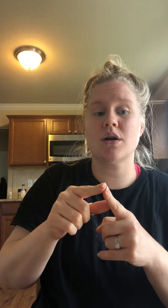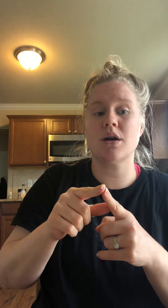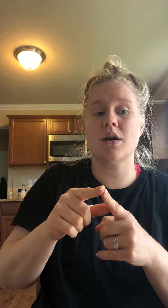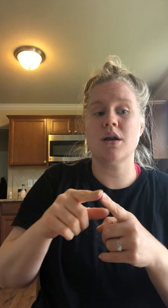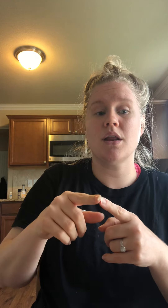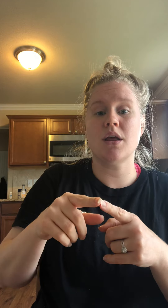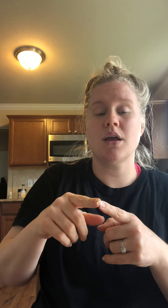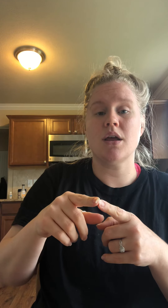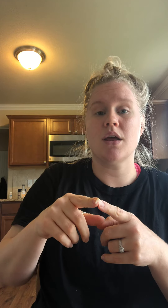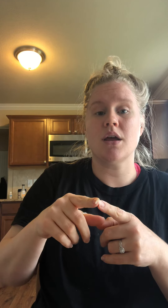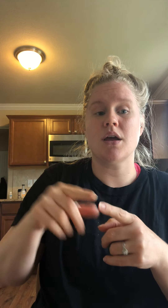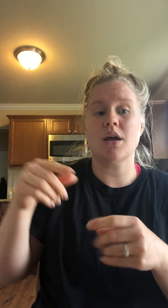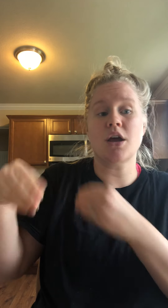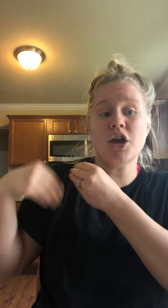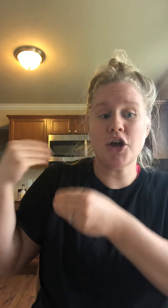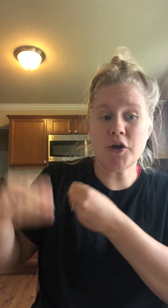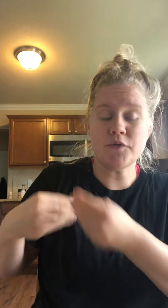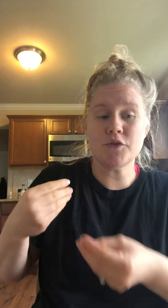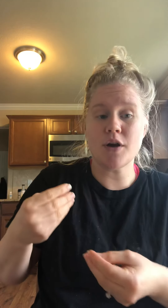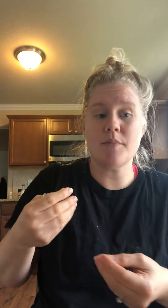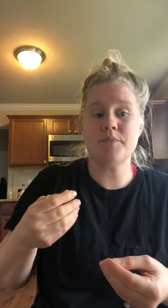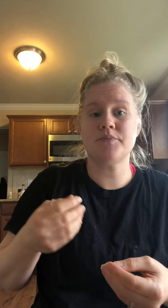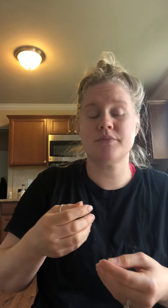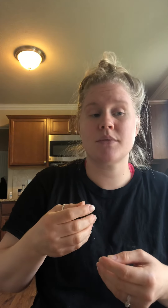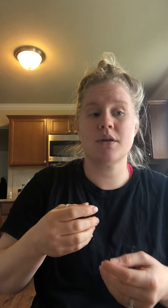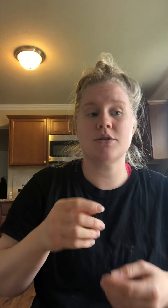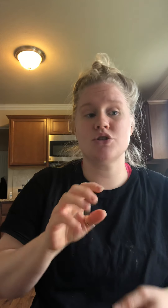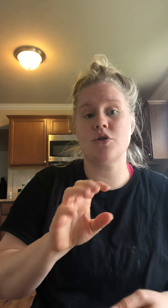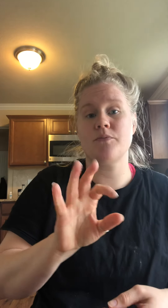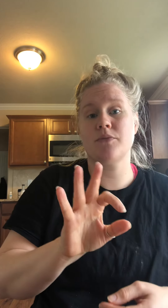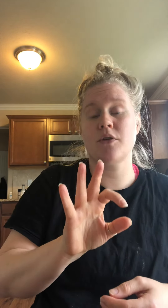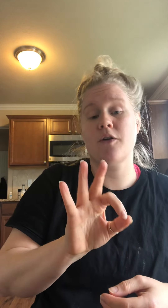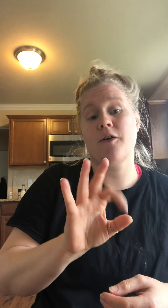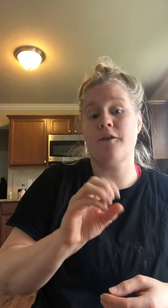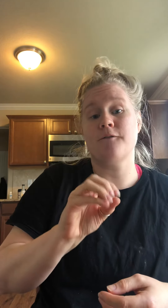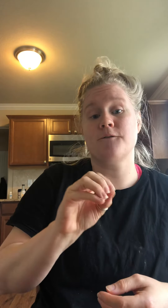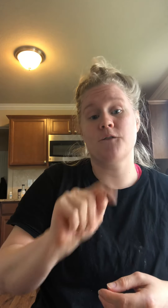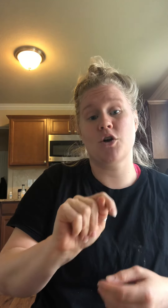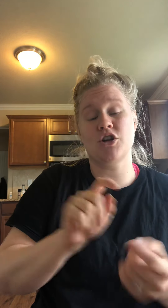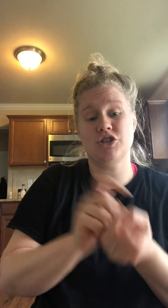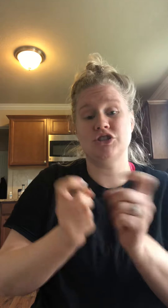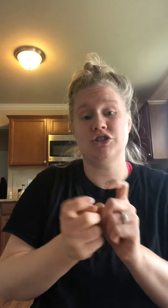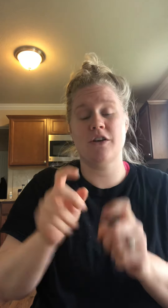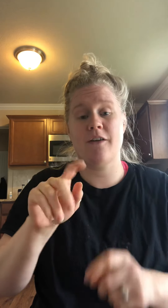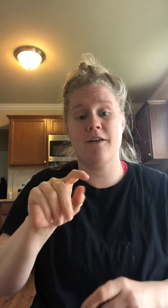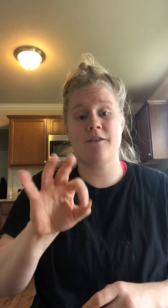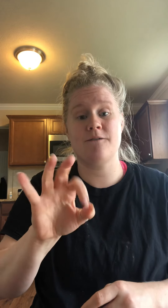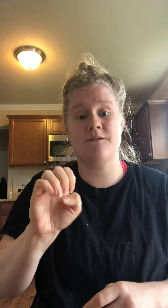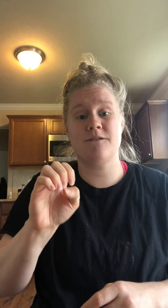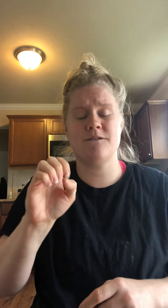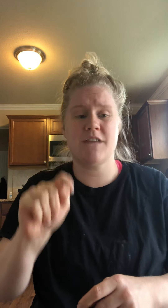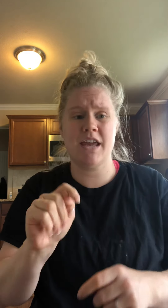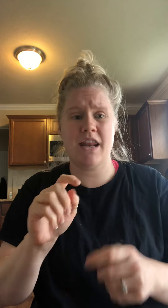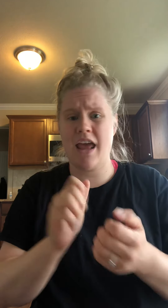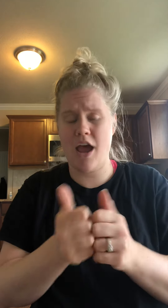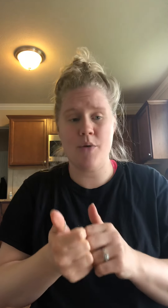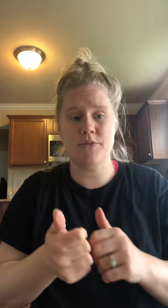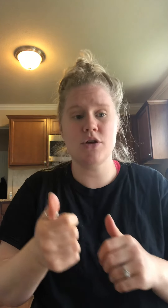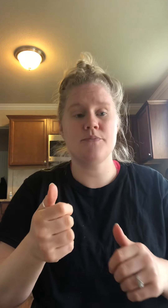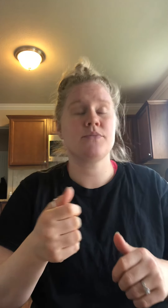get to the plural as feet? What's the deal with that? So if you look at a lot of Germanic languages that